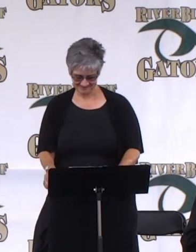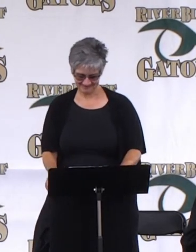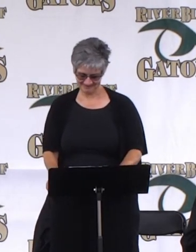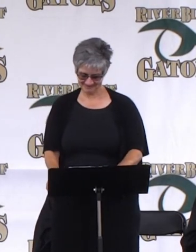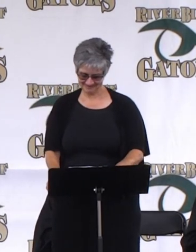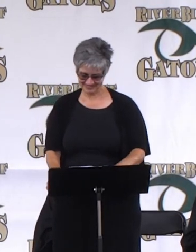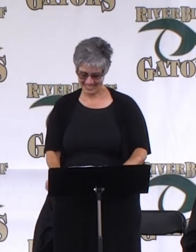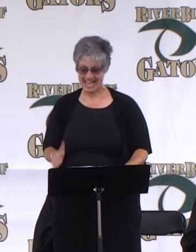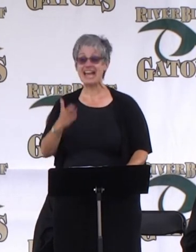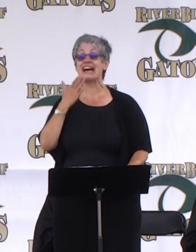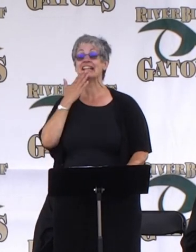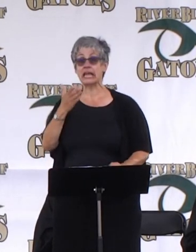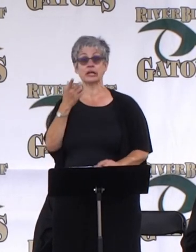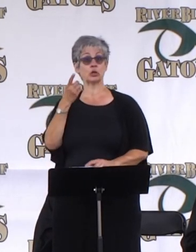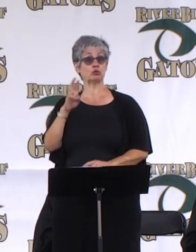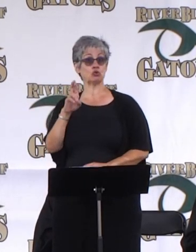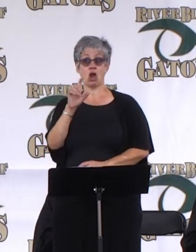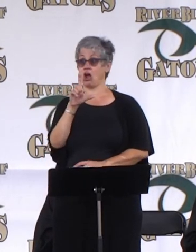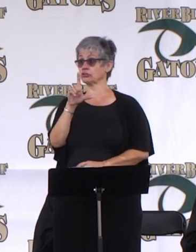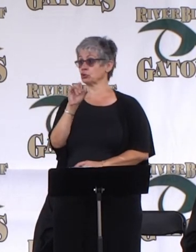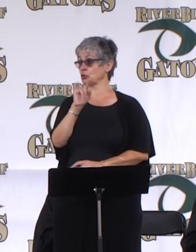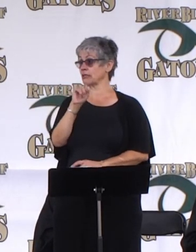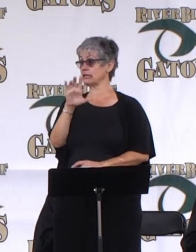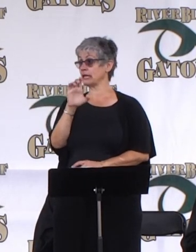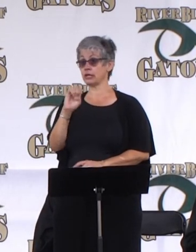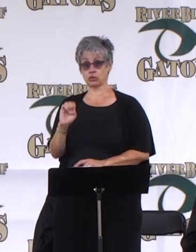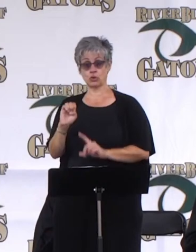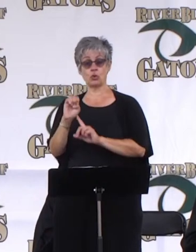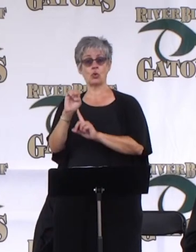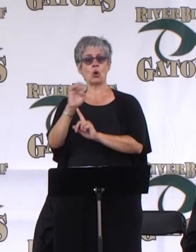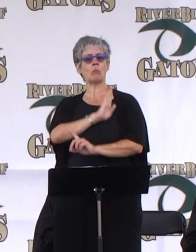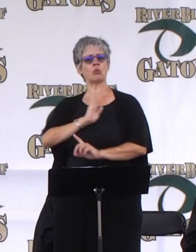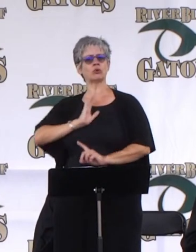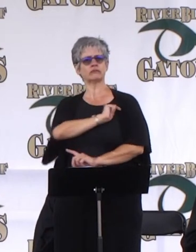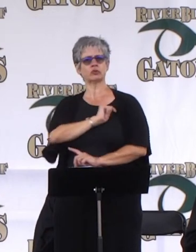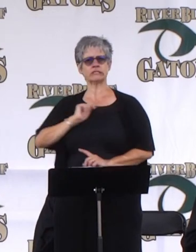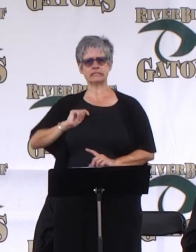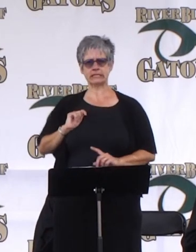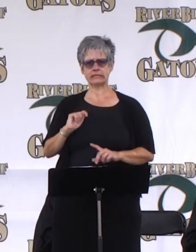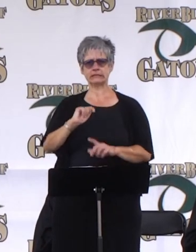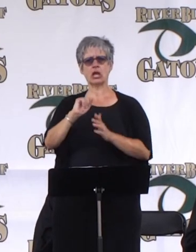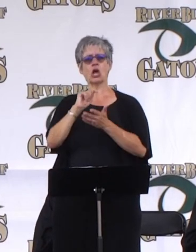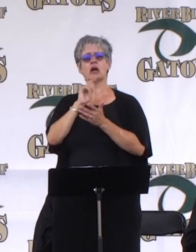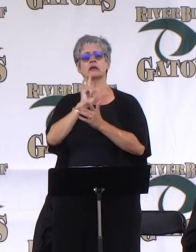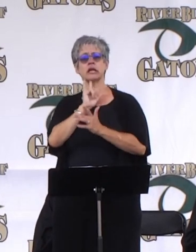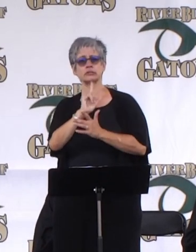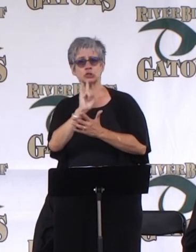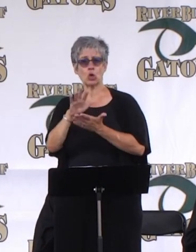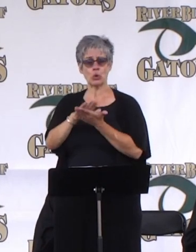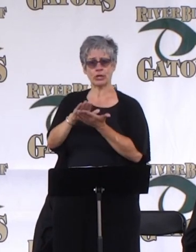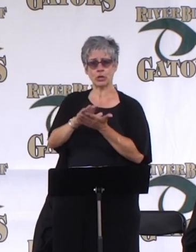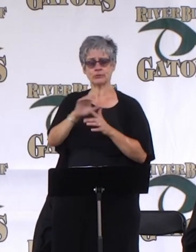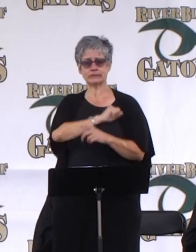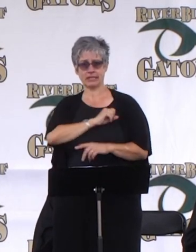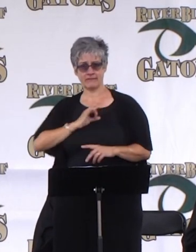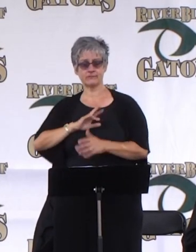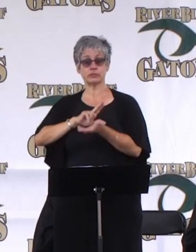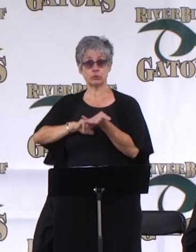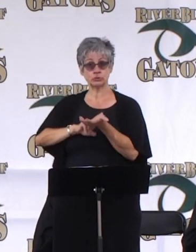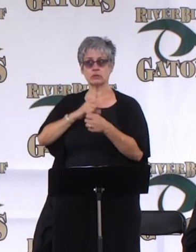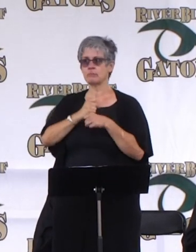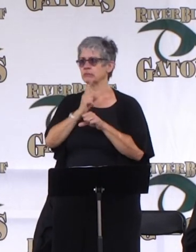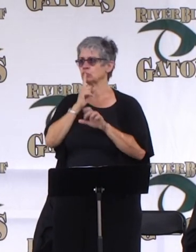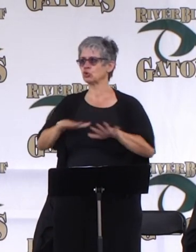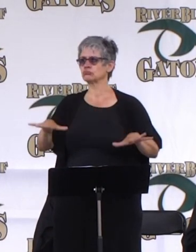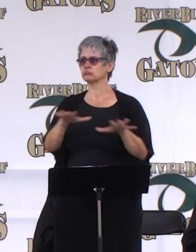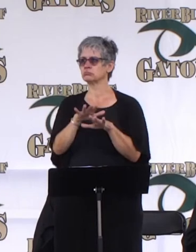Thank you, Dr. Little, the Board of Trustees, custodial staff, and nurses for working so hard to ensure that schools are safe to return to